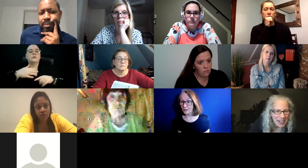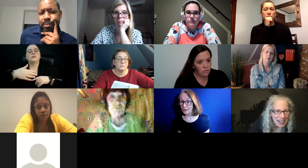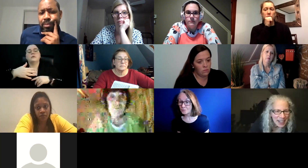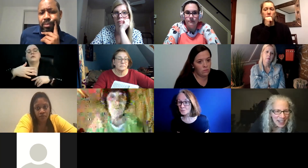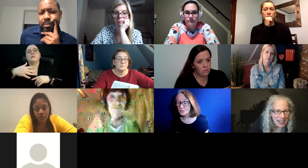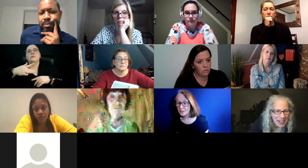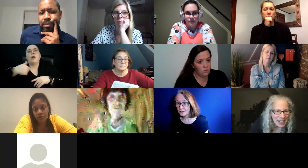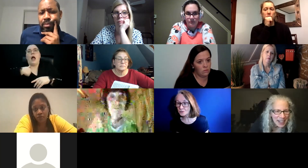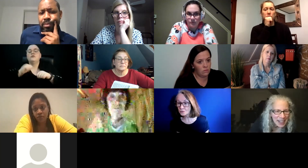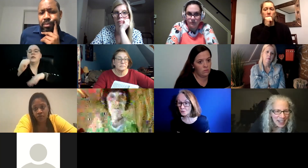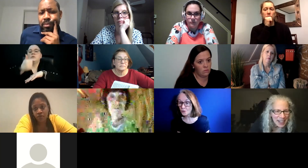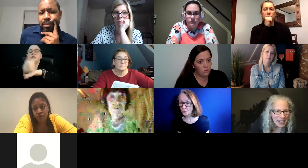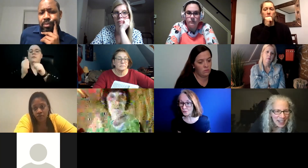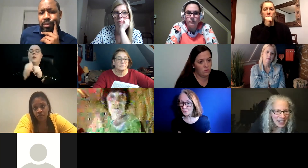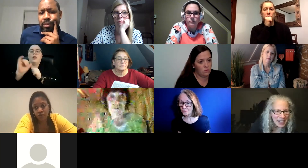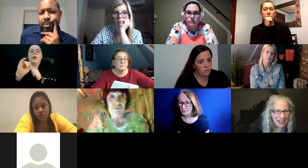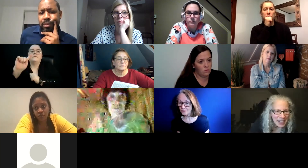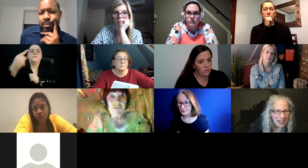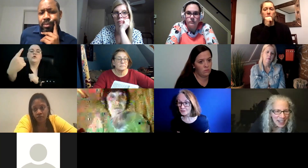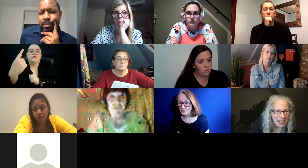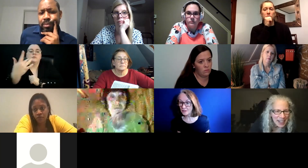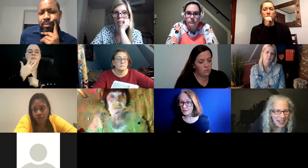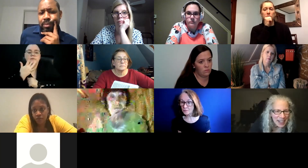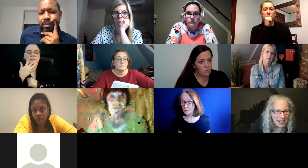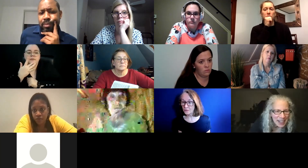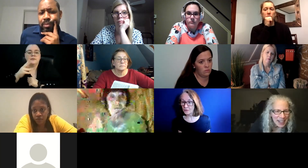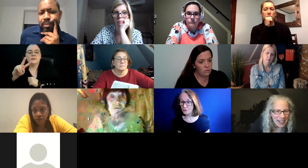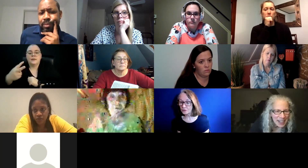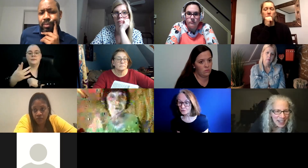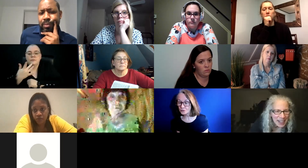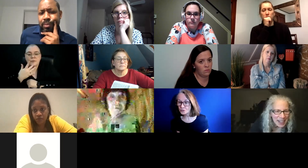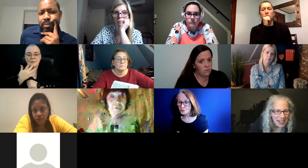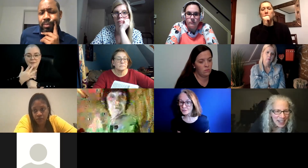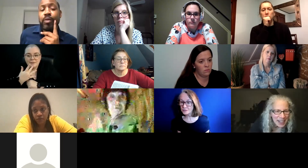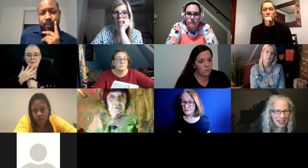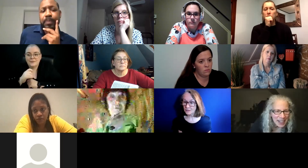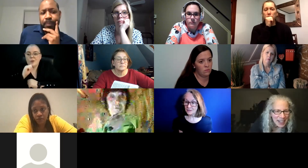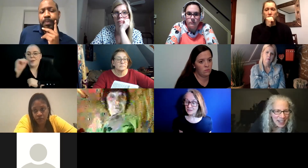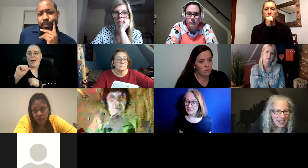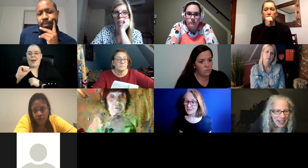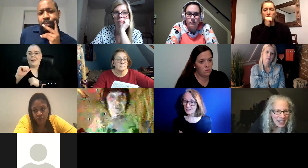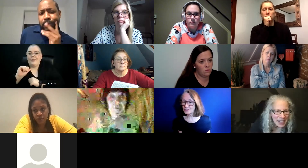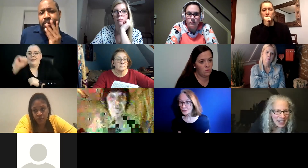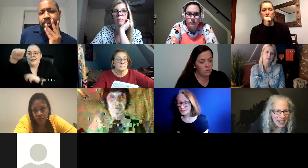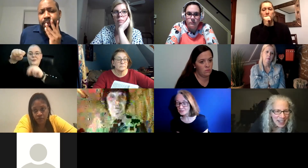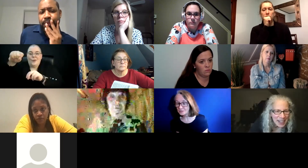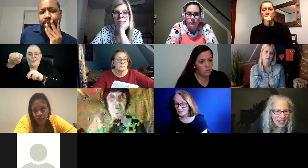people can answer the poll. I'll set that up with first choice, second choice, and so